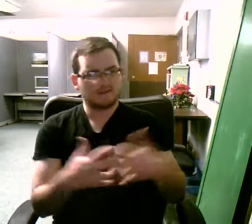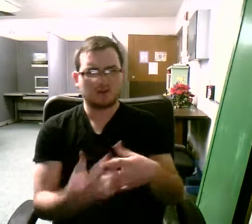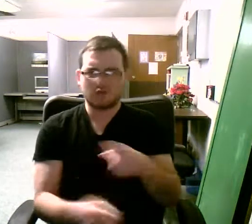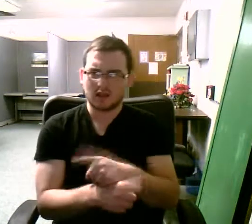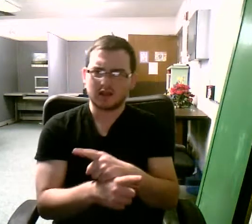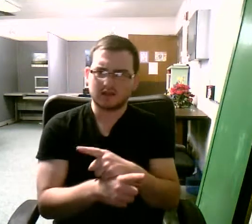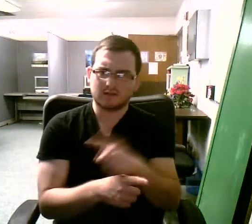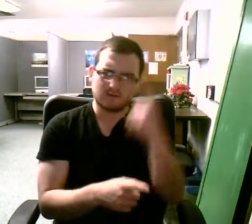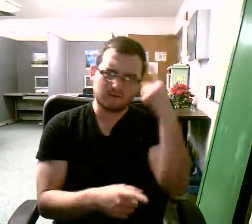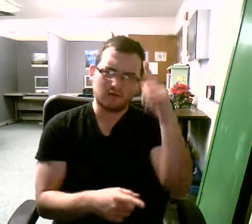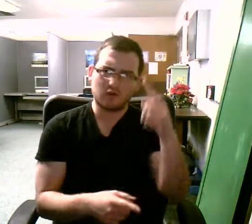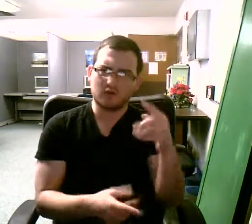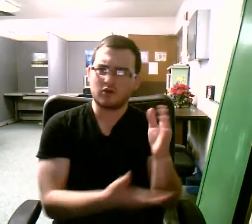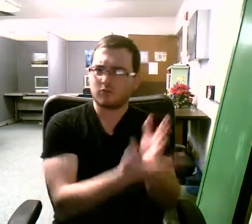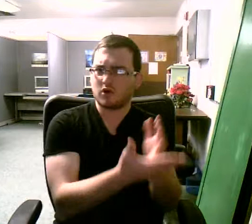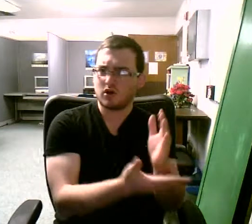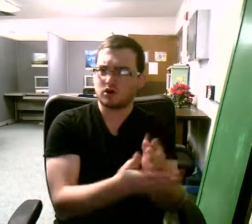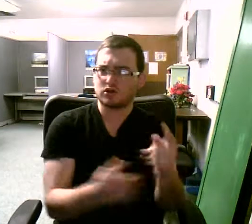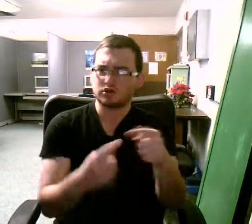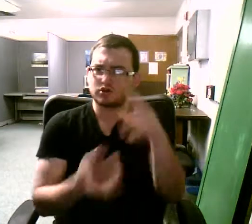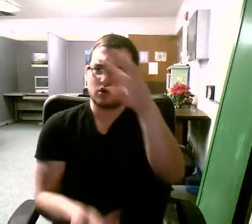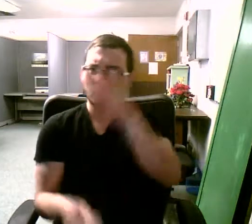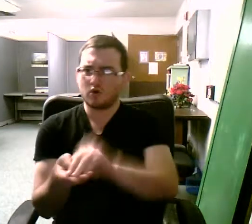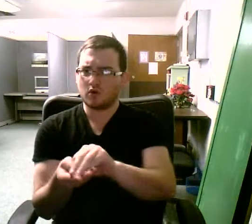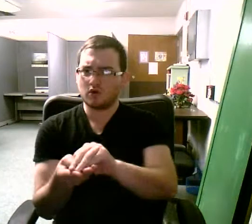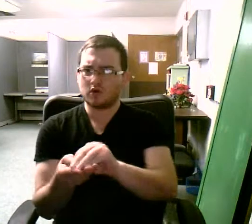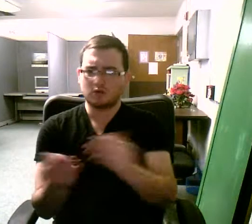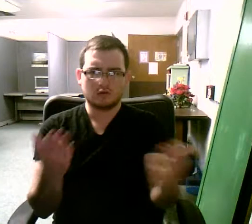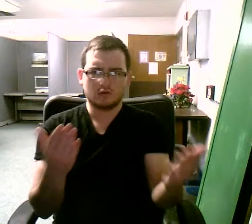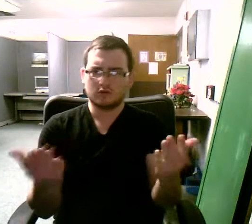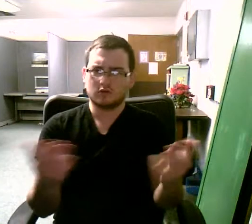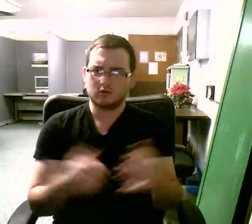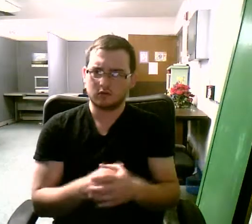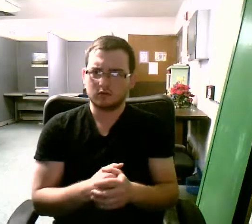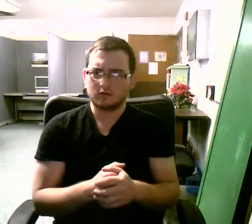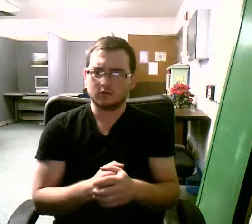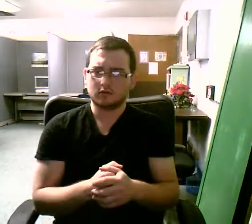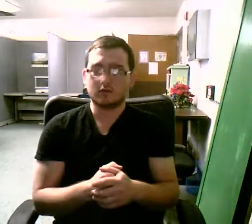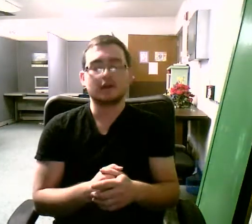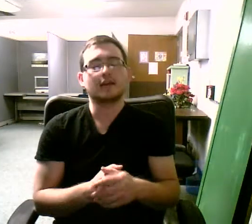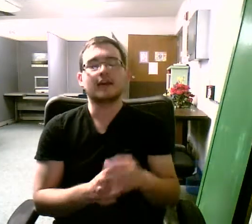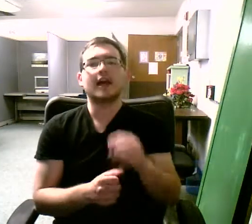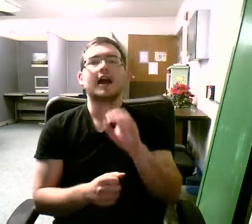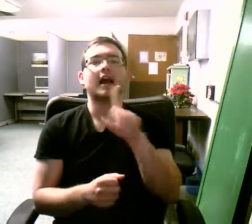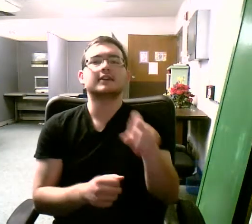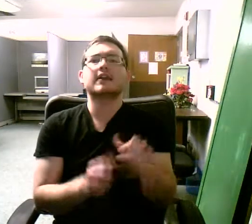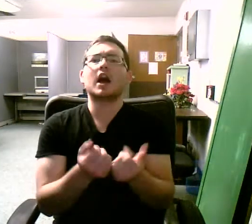how would you solve this problem a different way? Great job today. Good luck on the next one on your own.